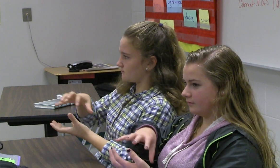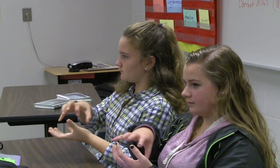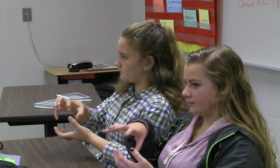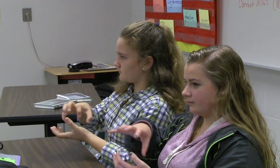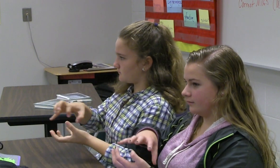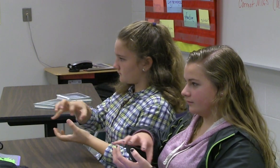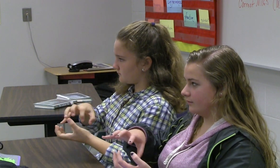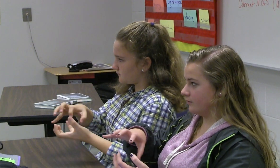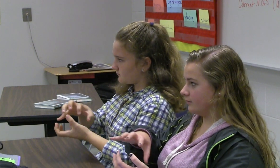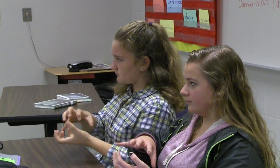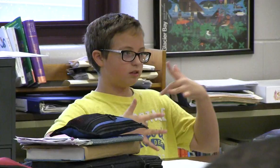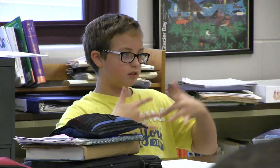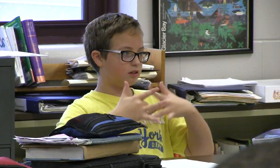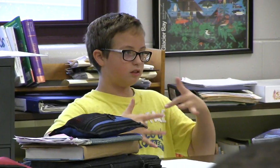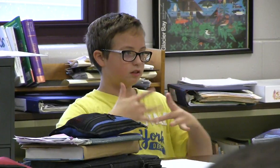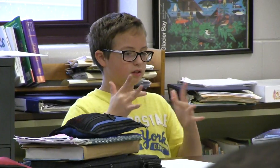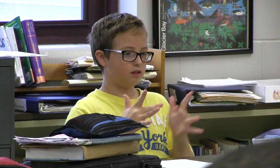excited.